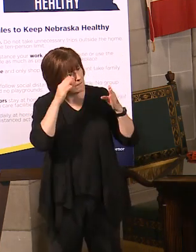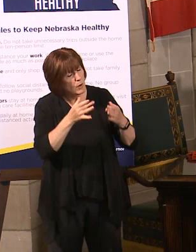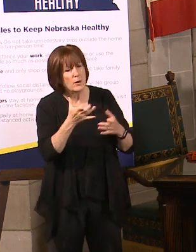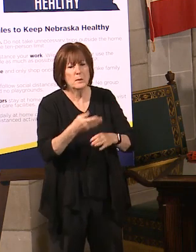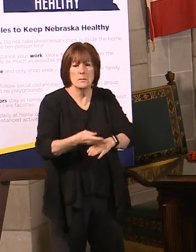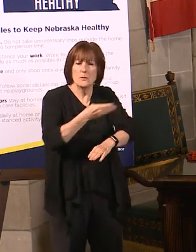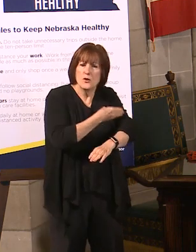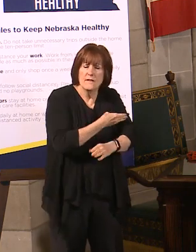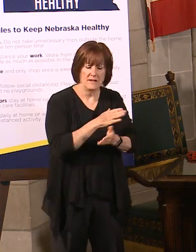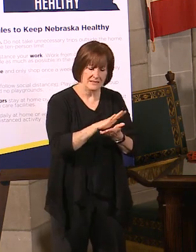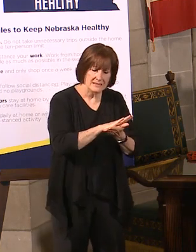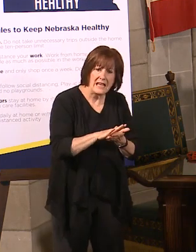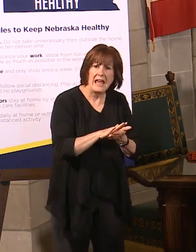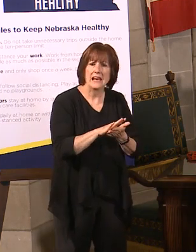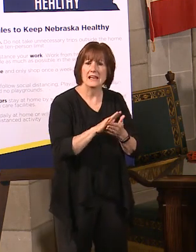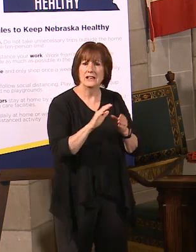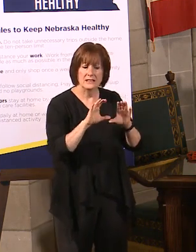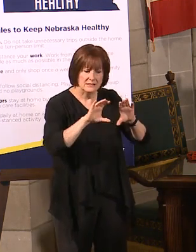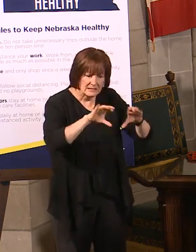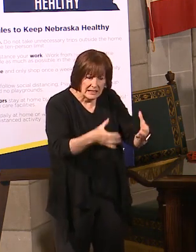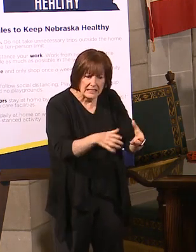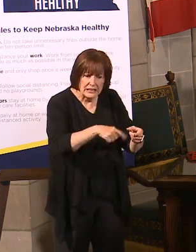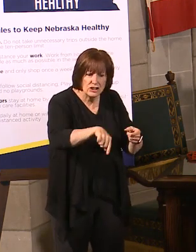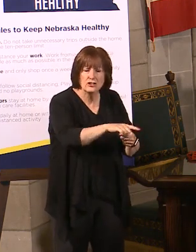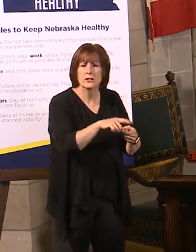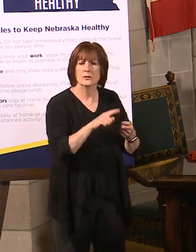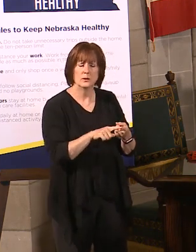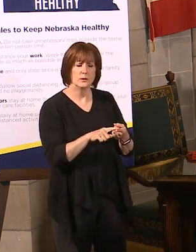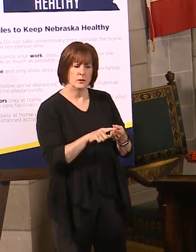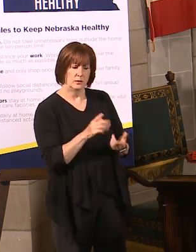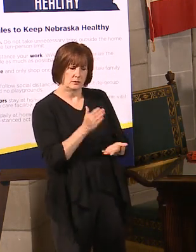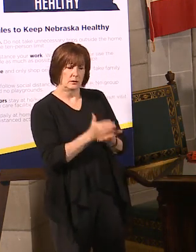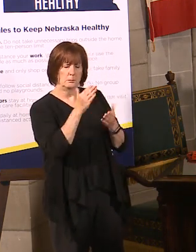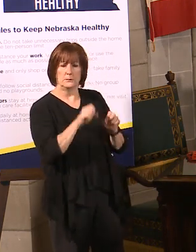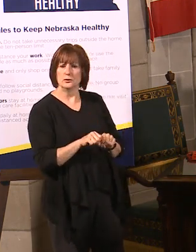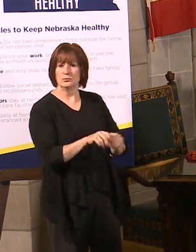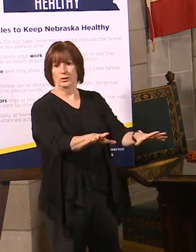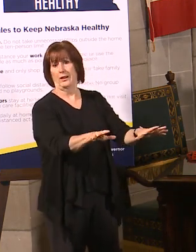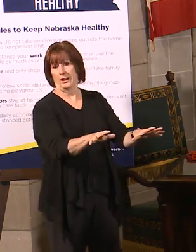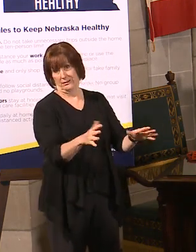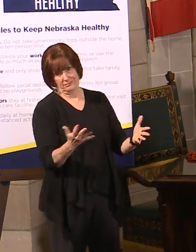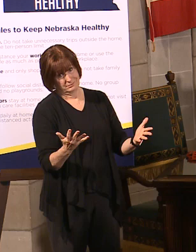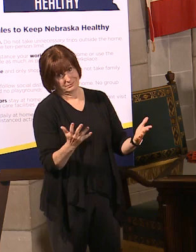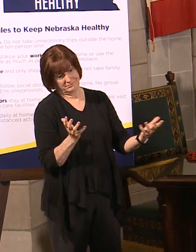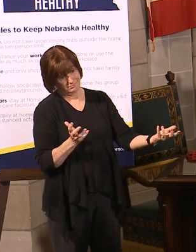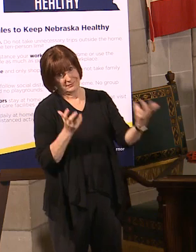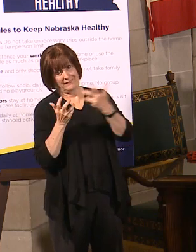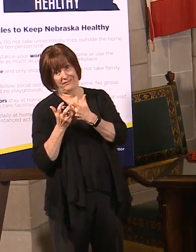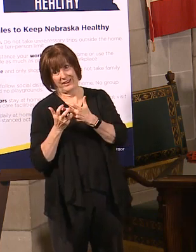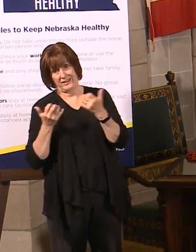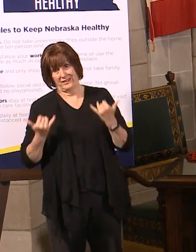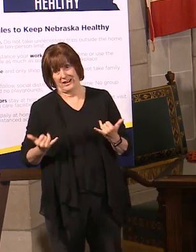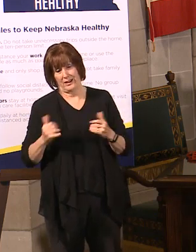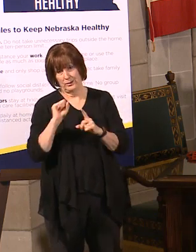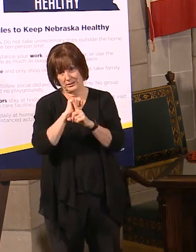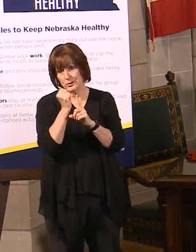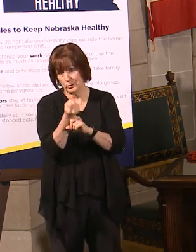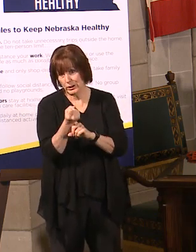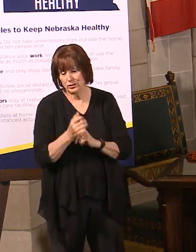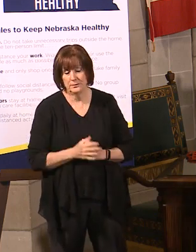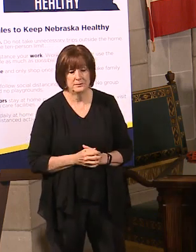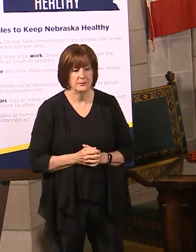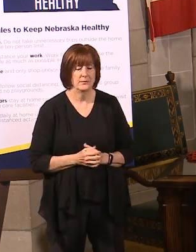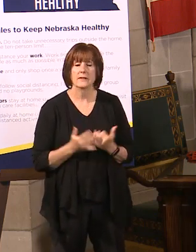conditions to prevent the spread of infection. Very fitting considering our current situation.